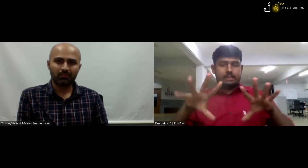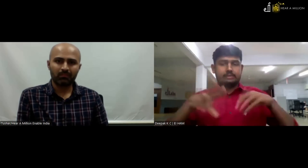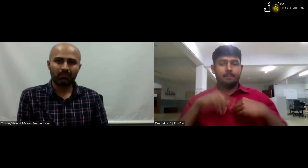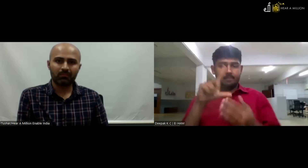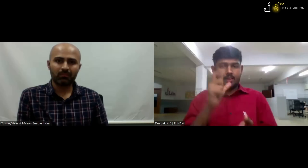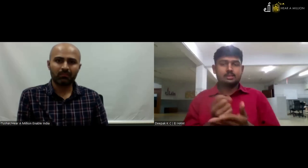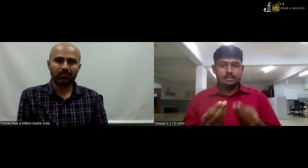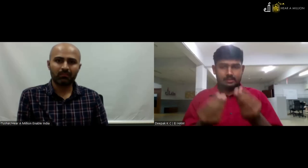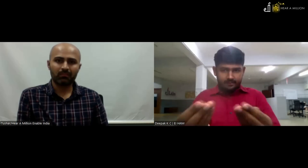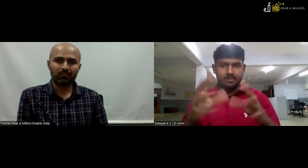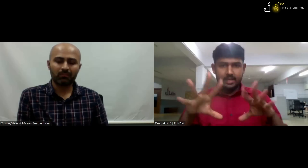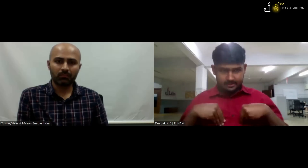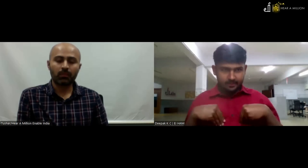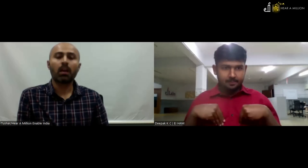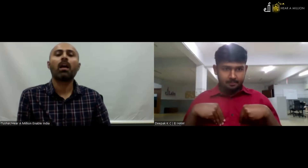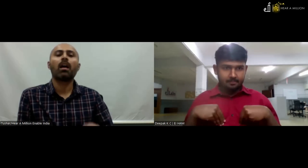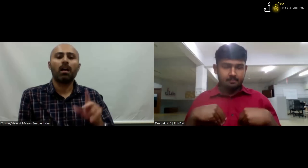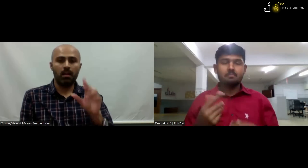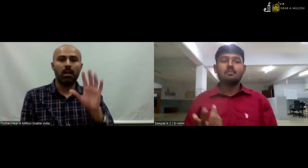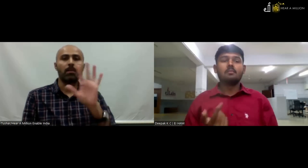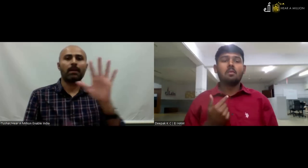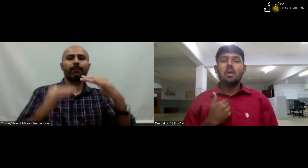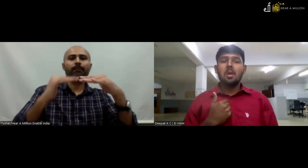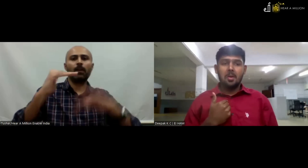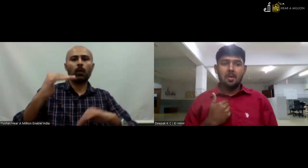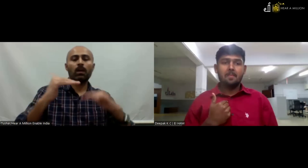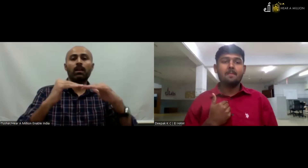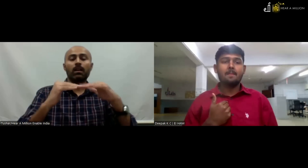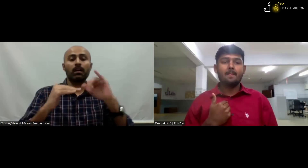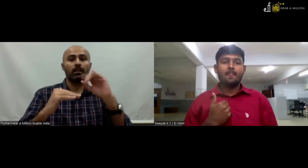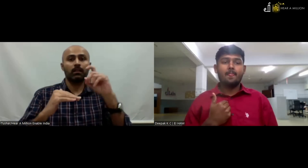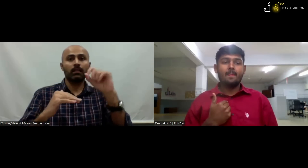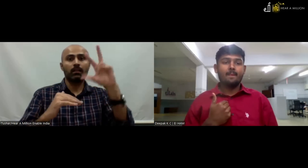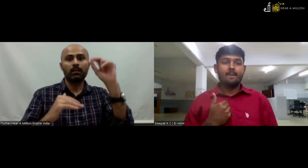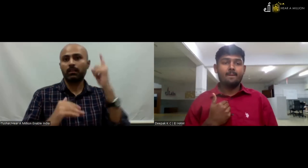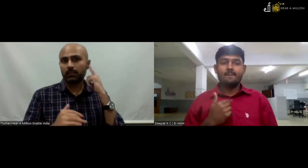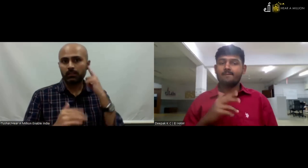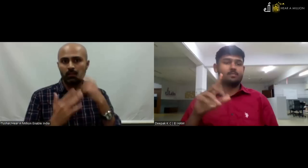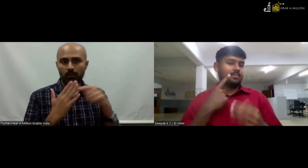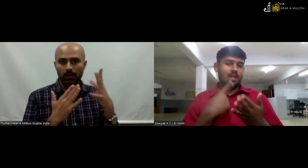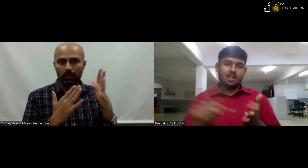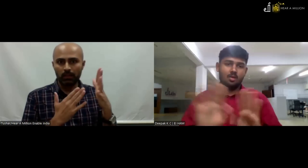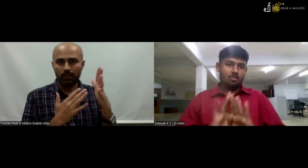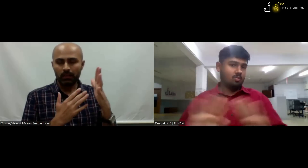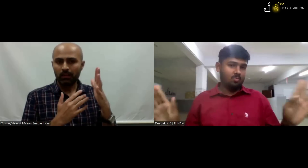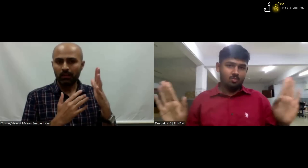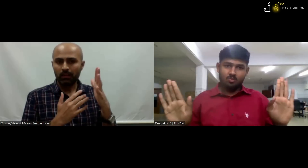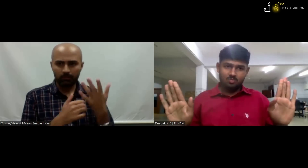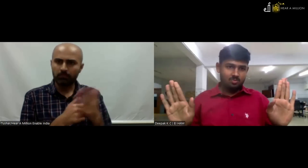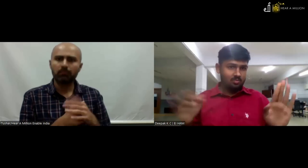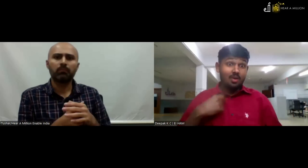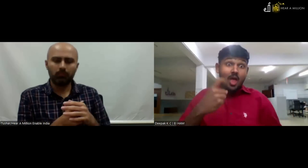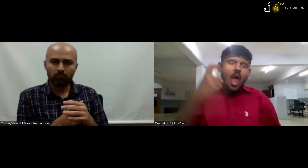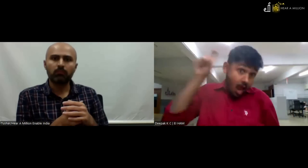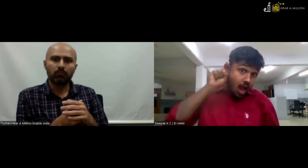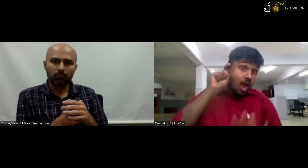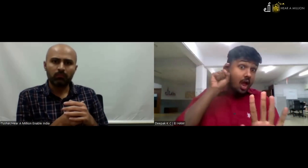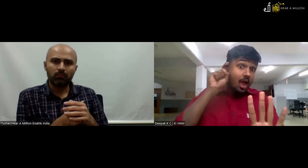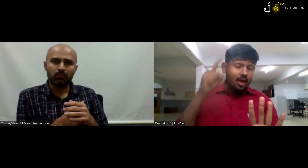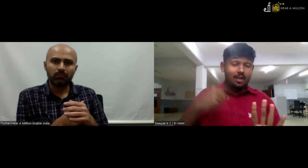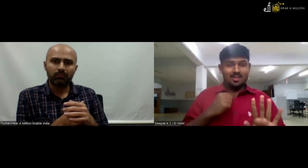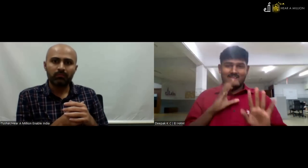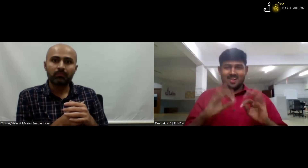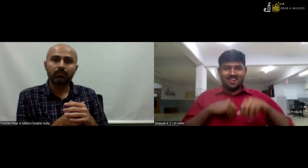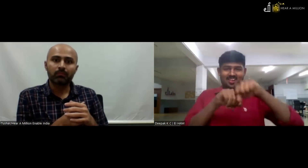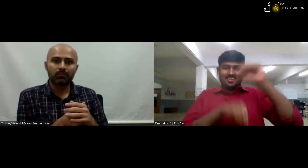So 55 to 60% above, if you have the hearing sense, they